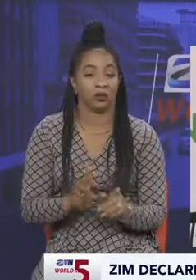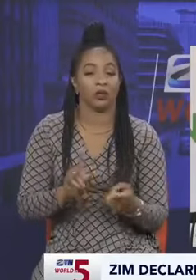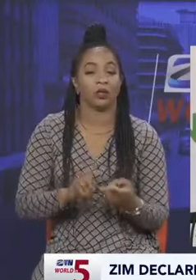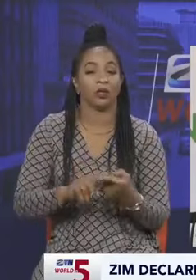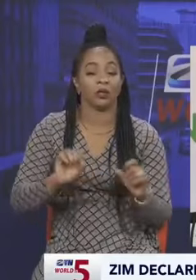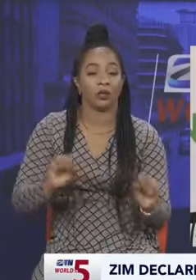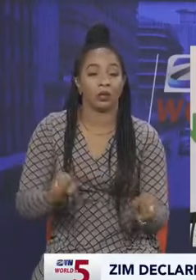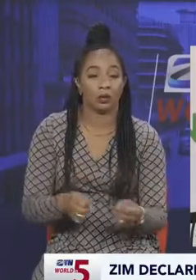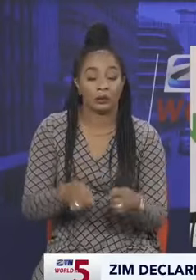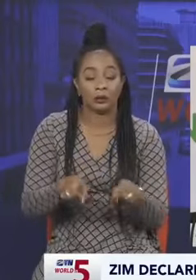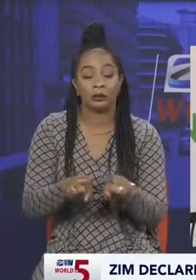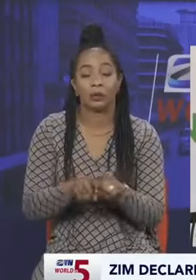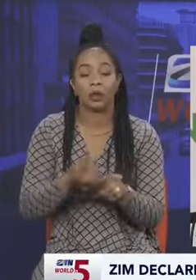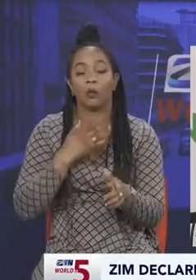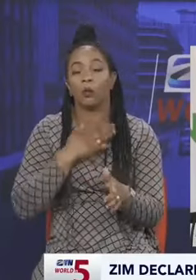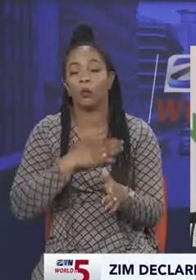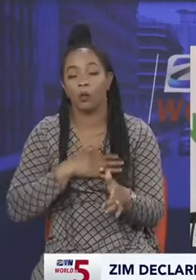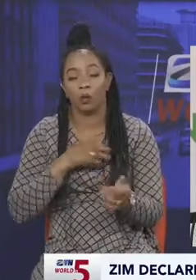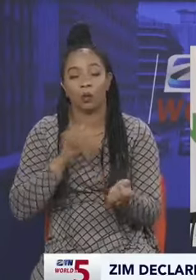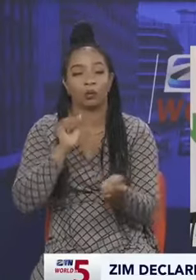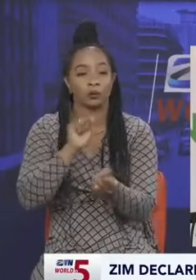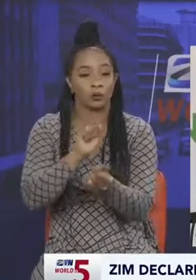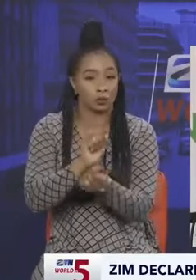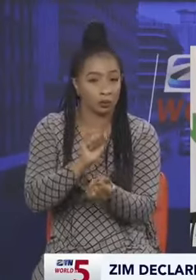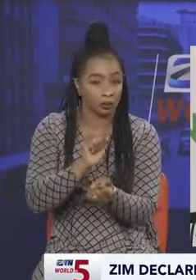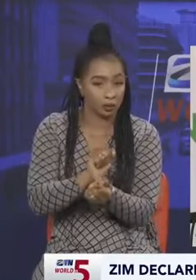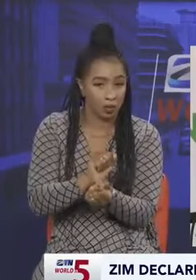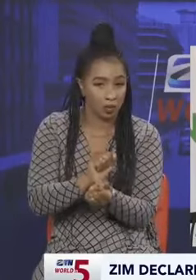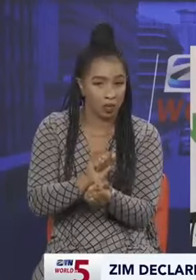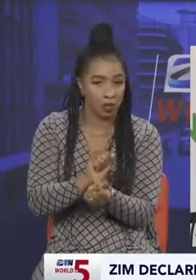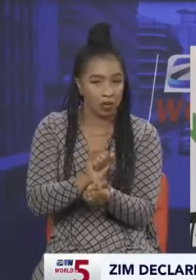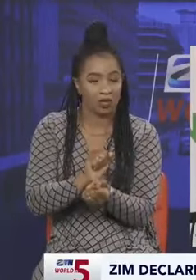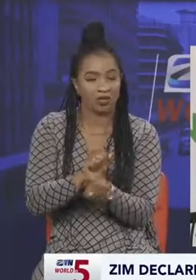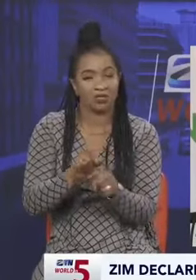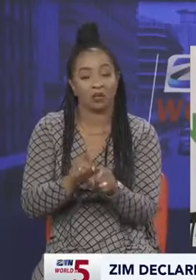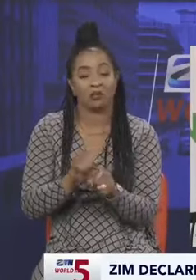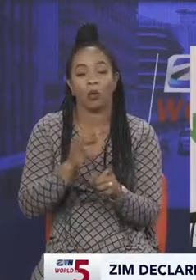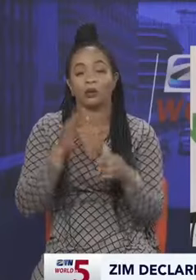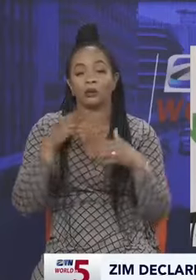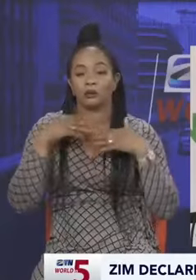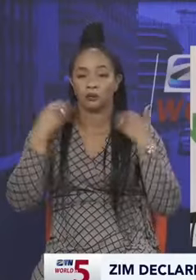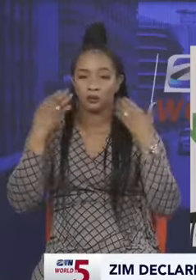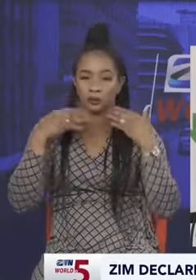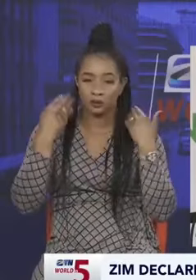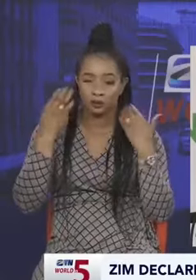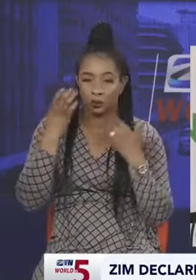And we'll put behind those who want to enjoy their Christmas, better run